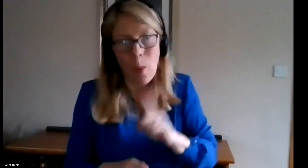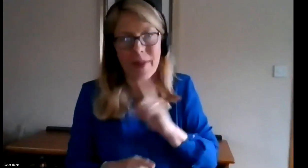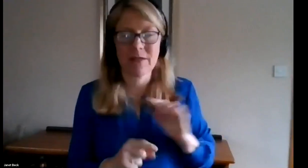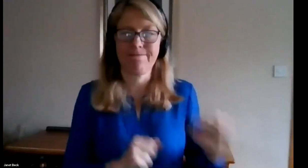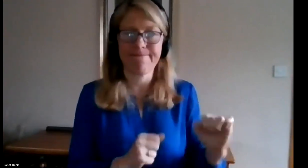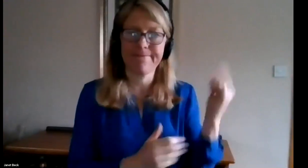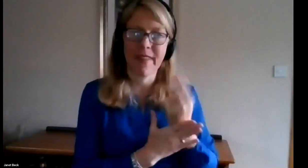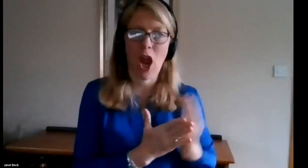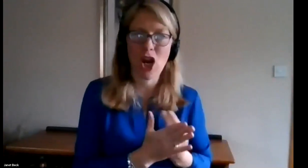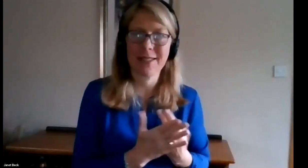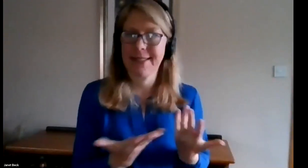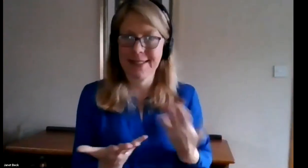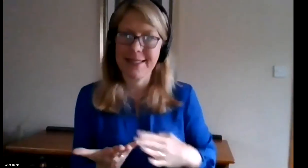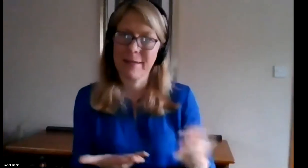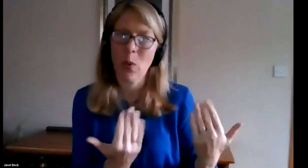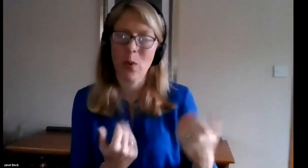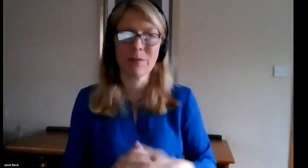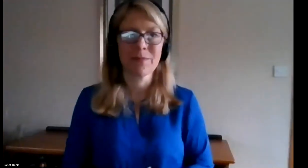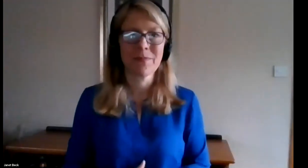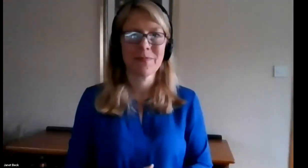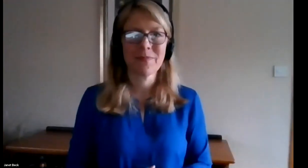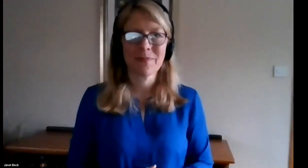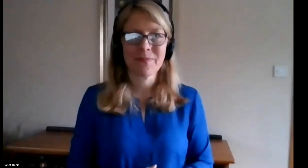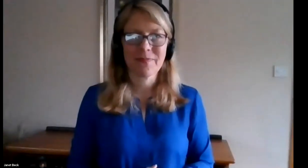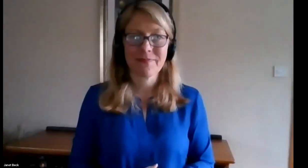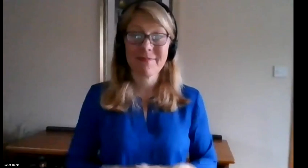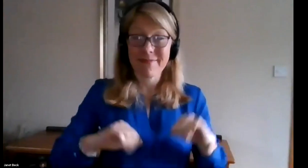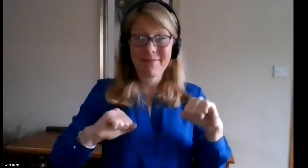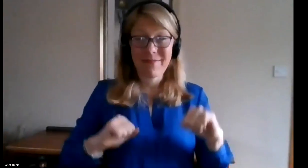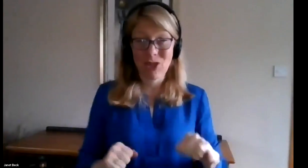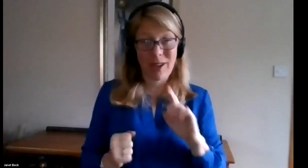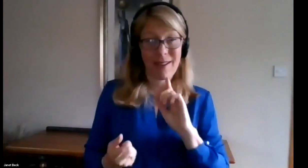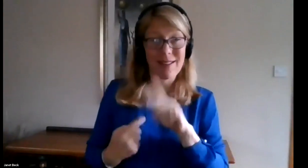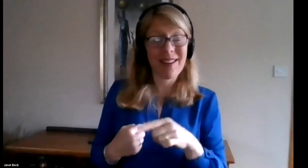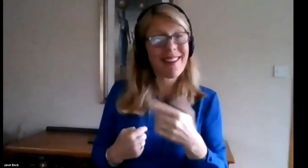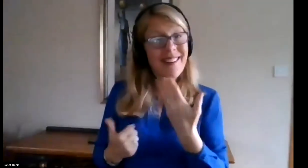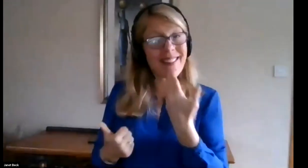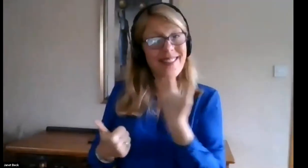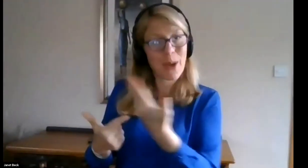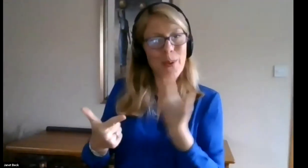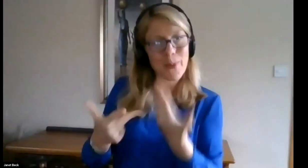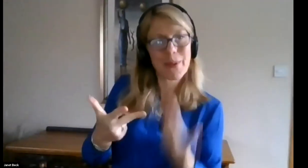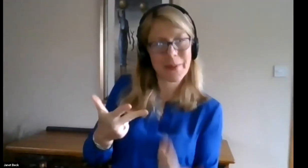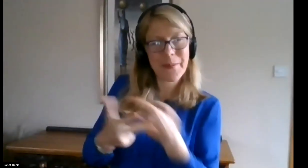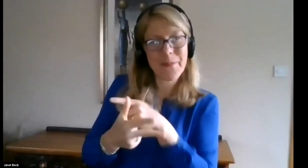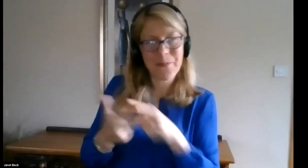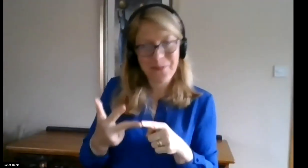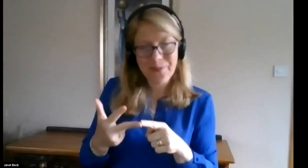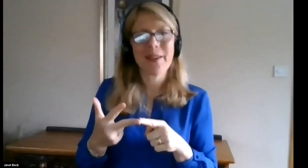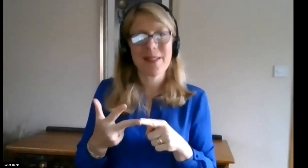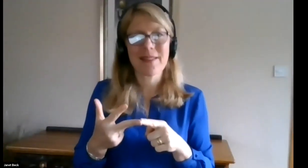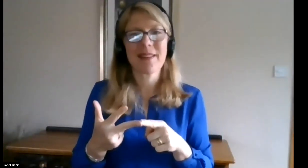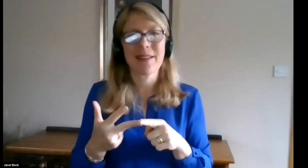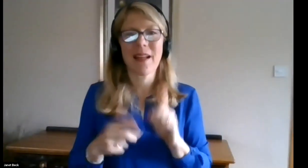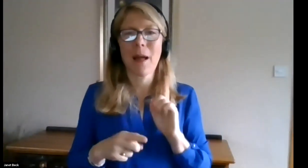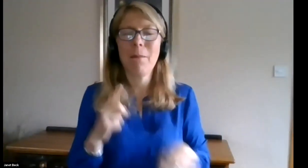So thank you very much for your answers. And as I can see, the majority of you applied qualitative research methods